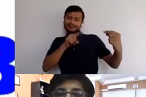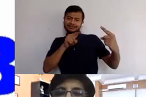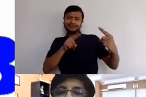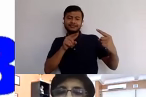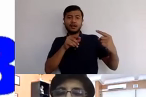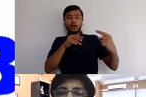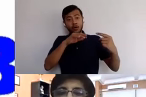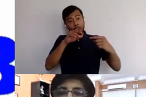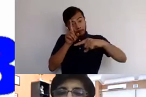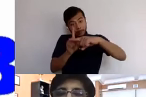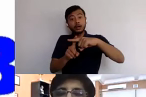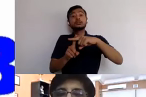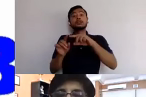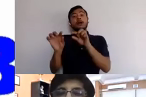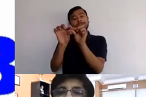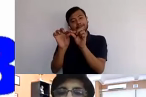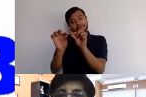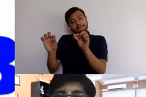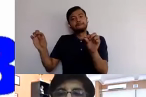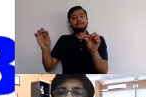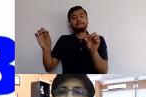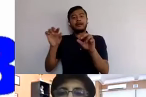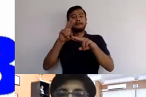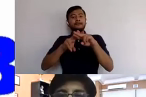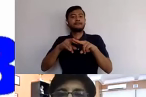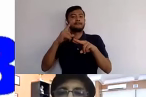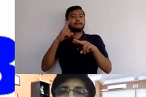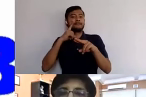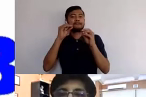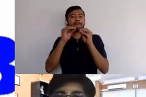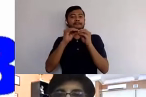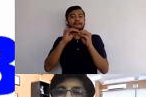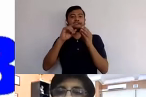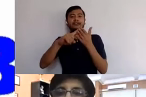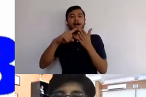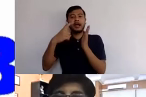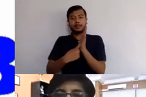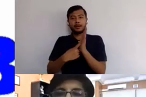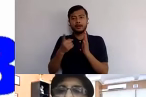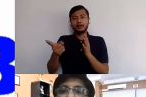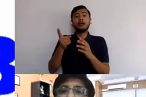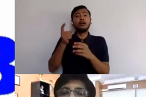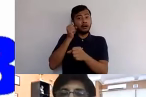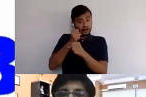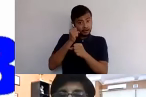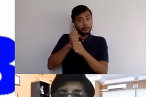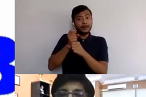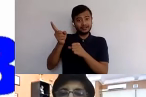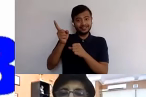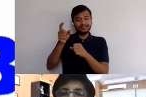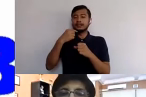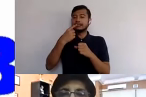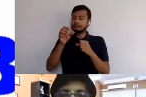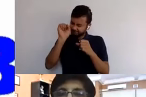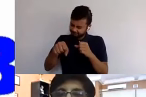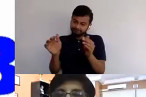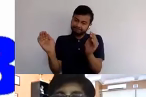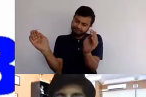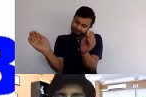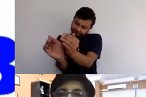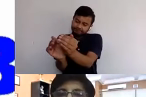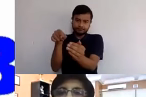very useful model where the government of India wants to take the fiber up to the gram panchayas. But then the villages which are located in